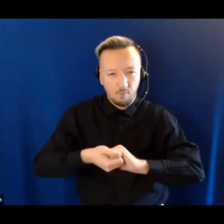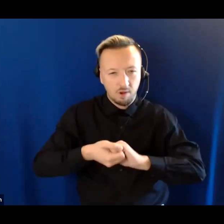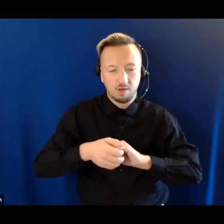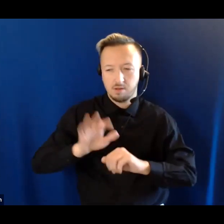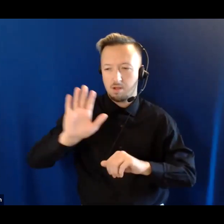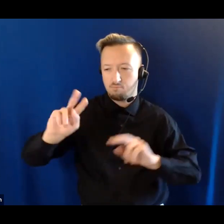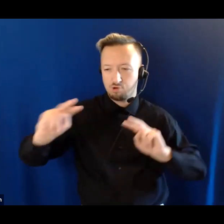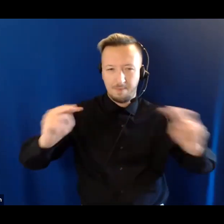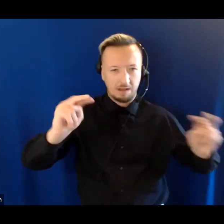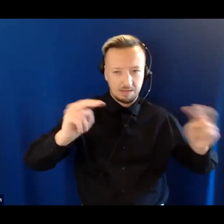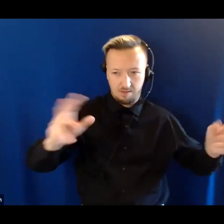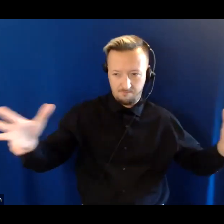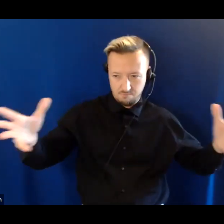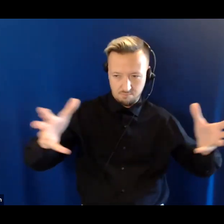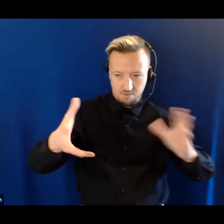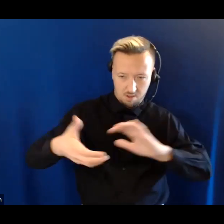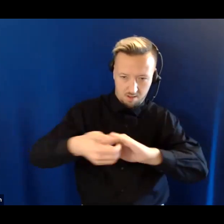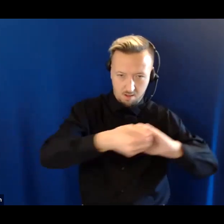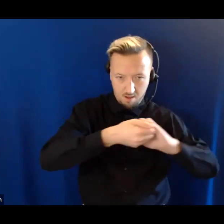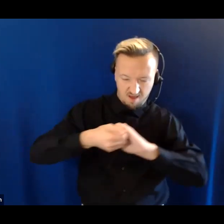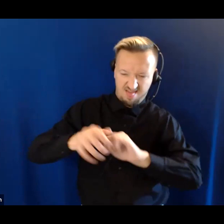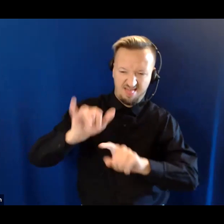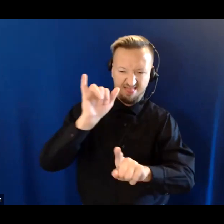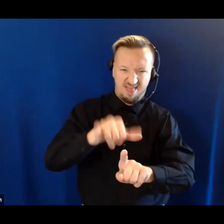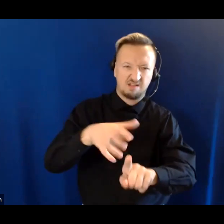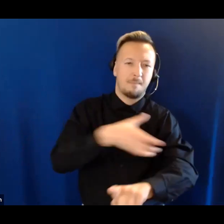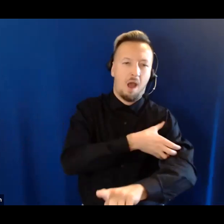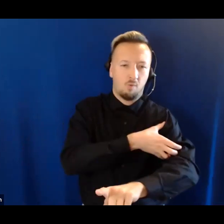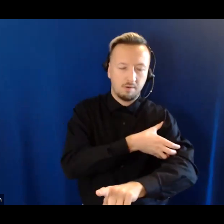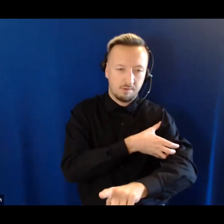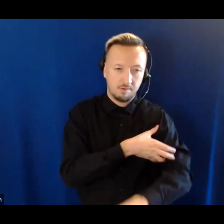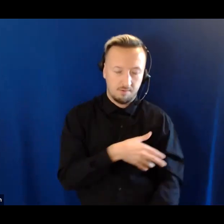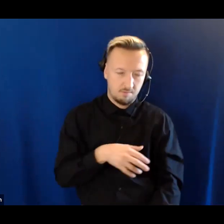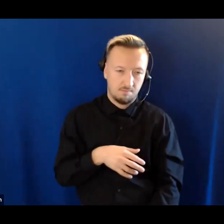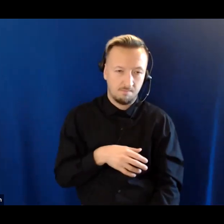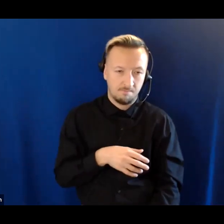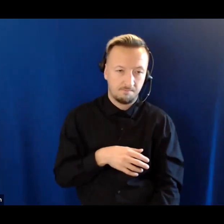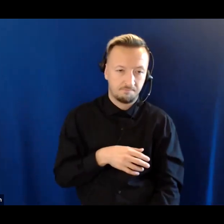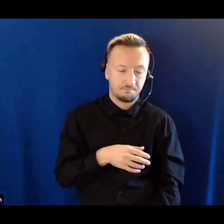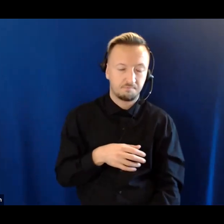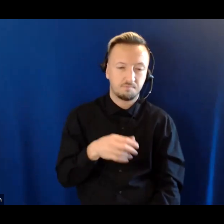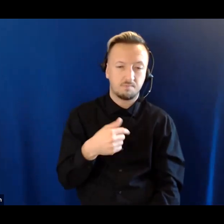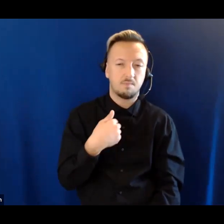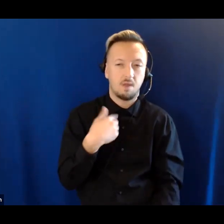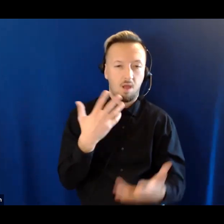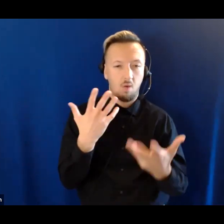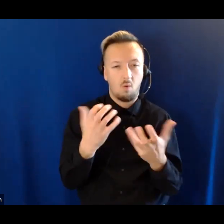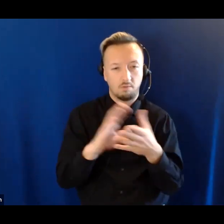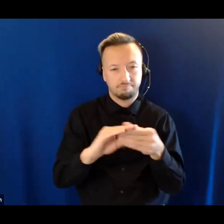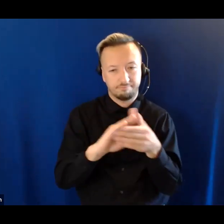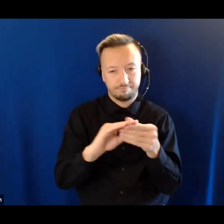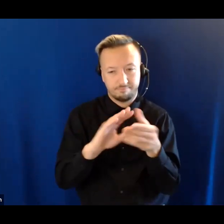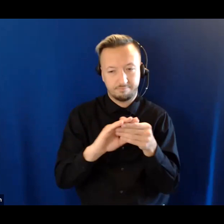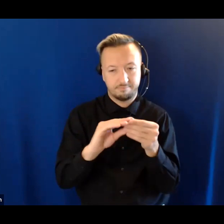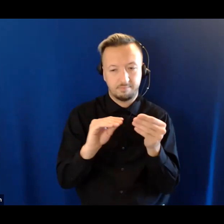coming from in the conversation today. And I want to start off by, you know, sharing